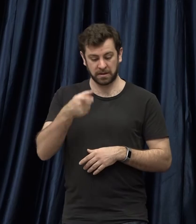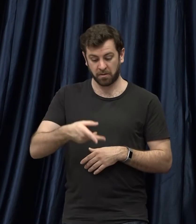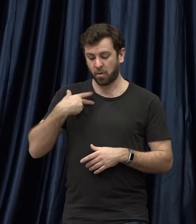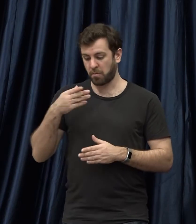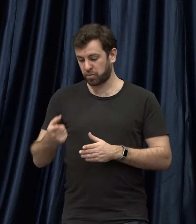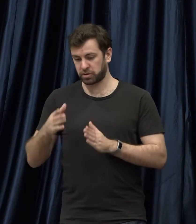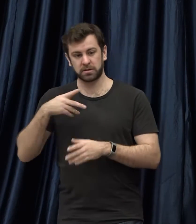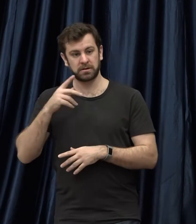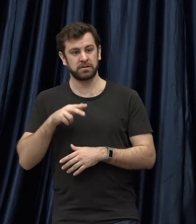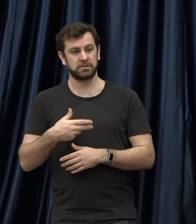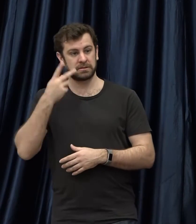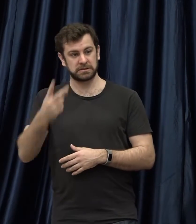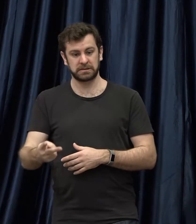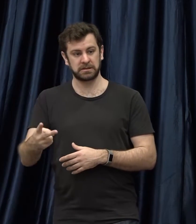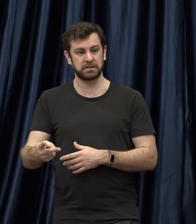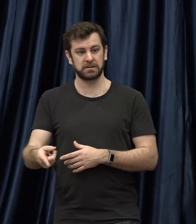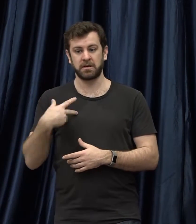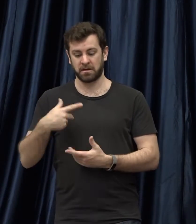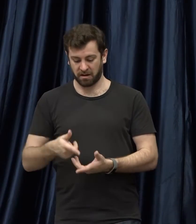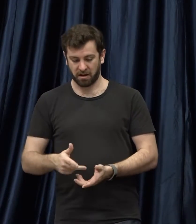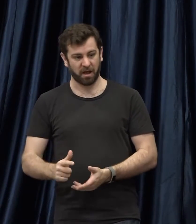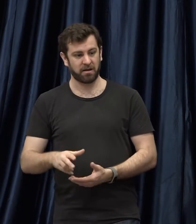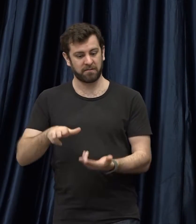then Abdulaziz, Jazahullah khair,